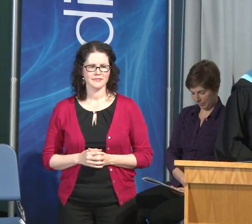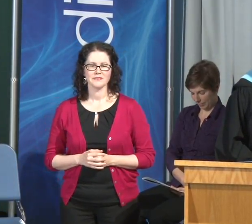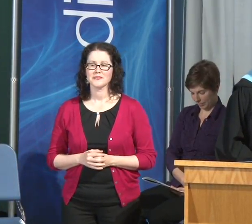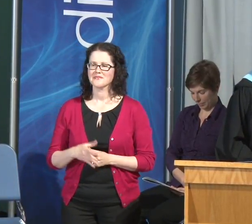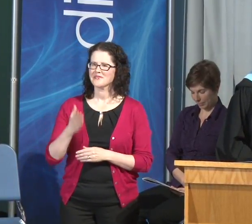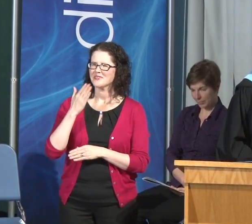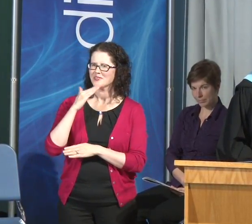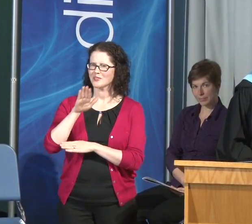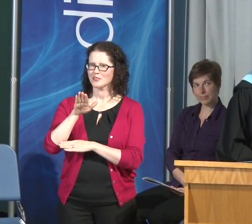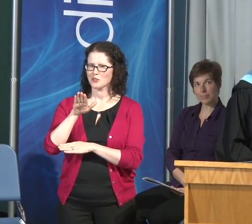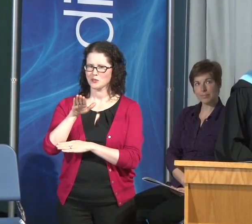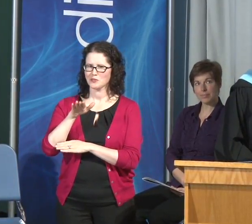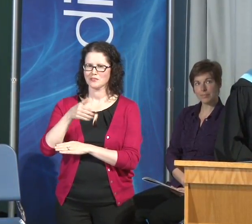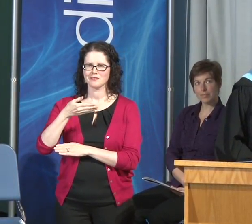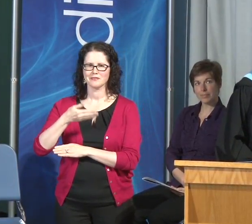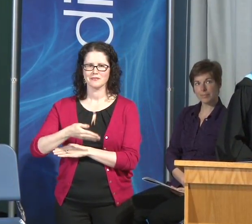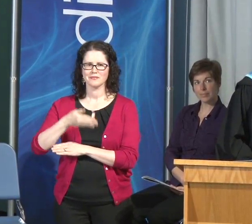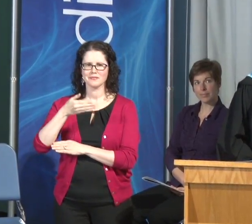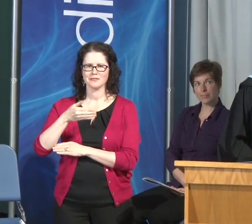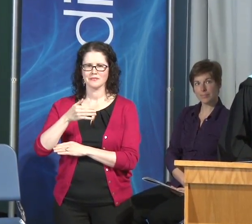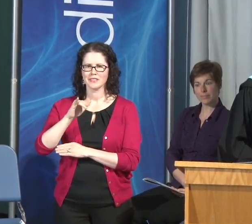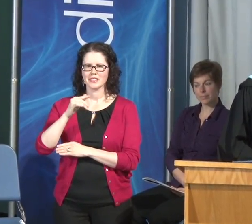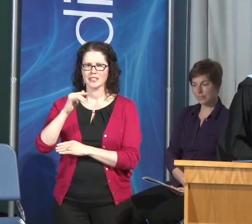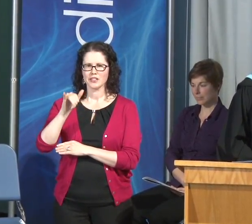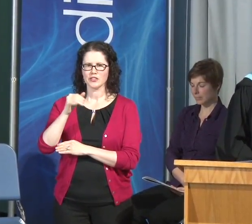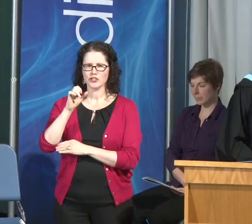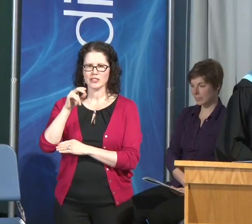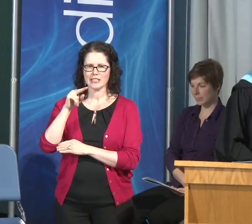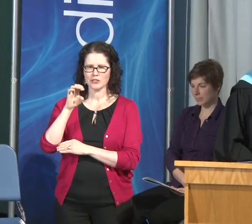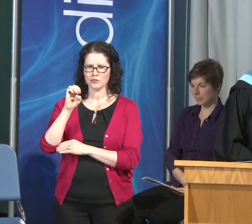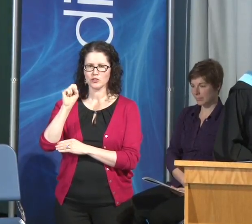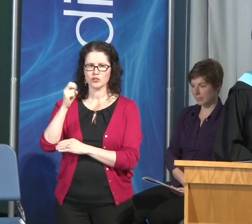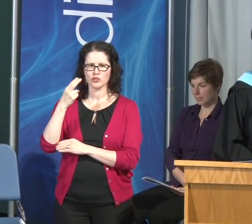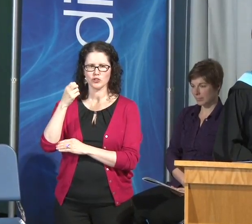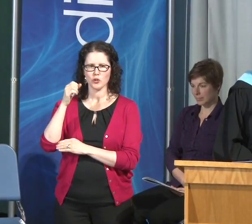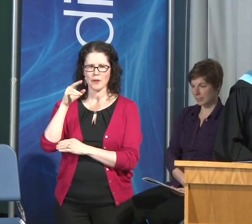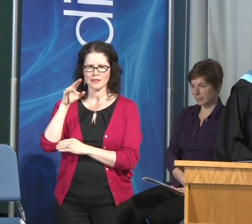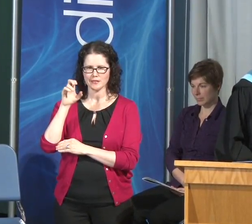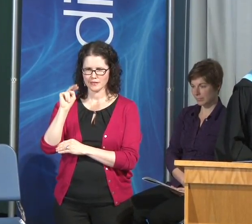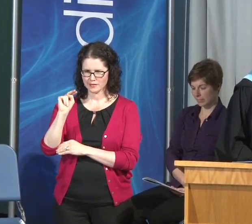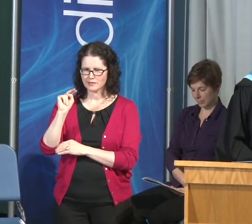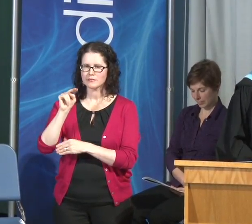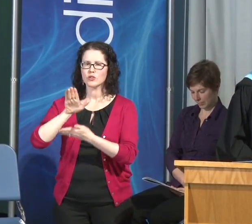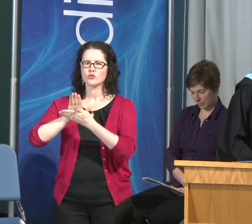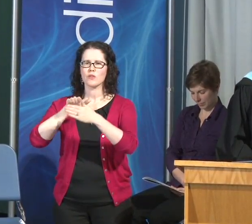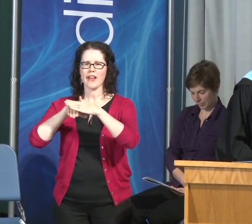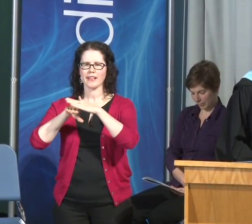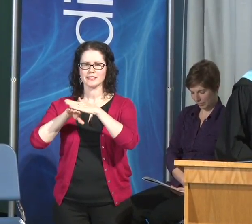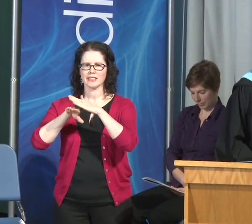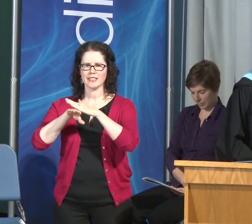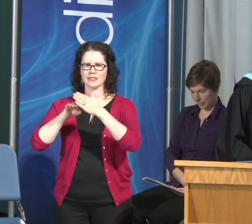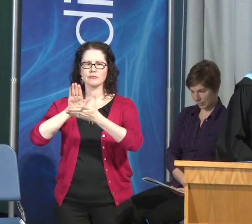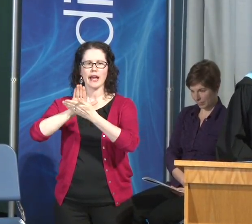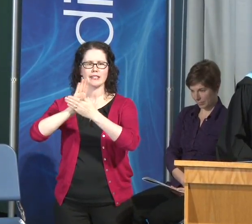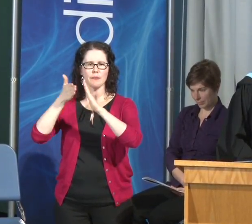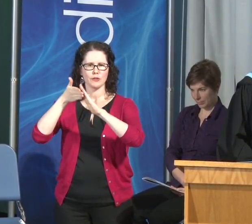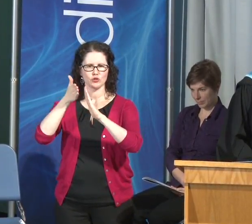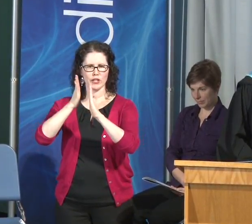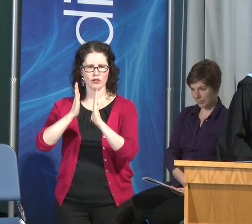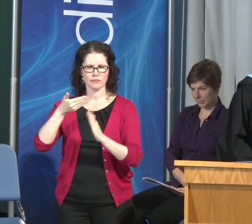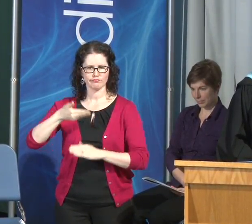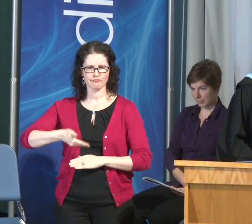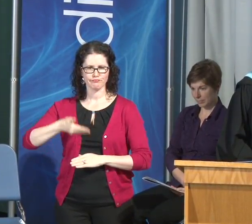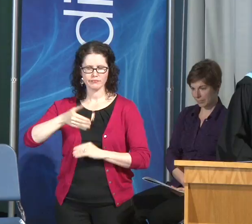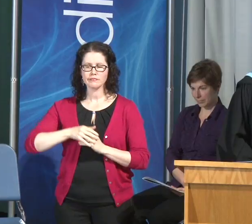Good afternoon. My name is Jadine Sherman, and I am the Academic Chair for the School of Access at Kingstec campus. Mr. President,